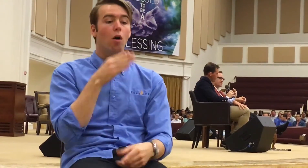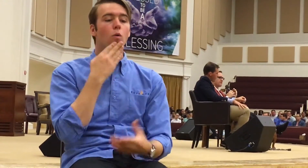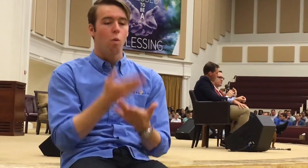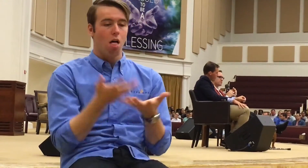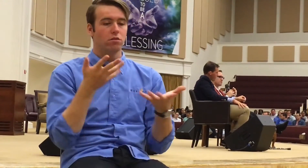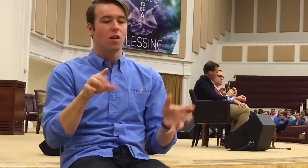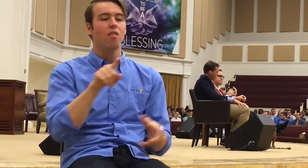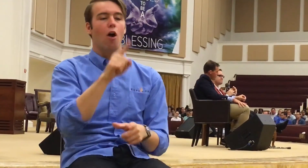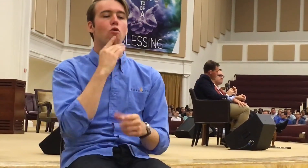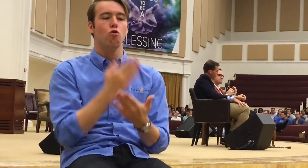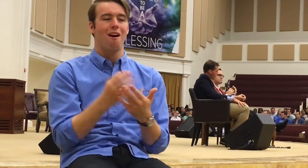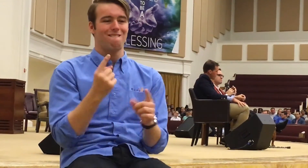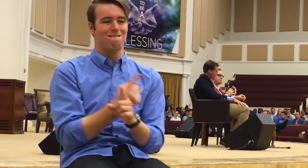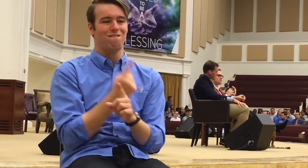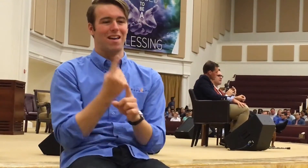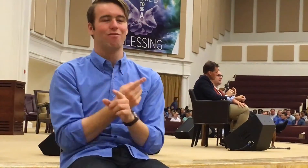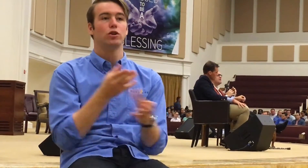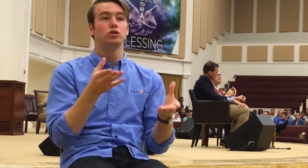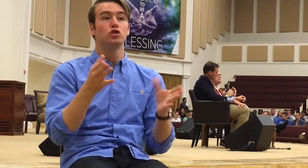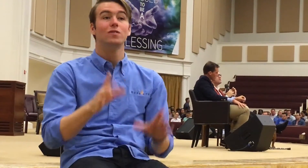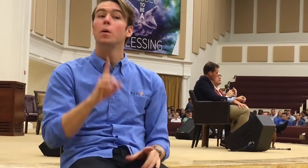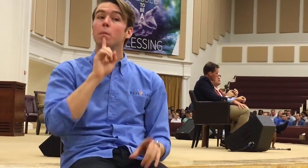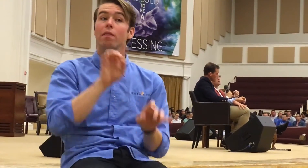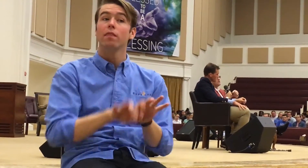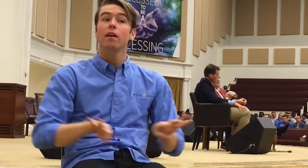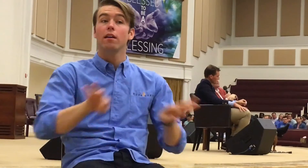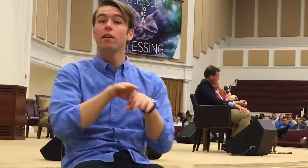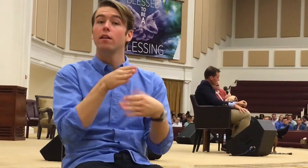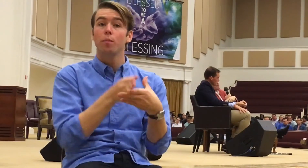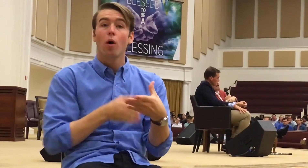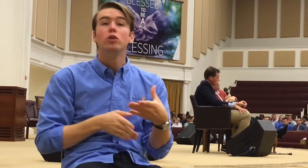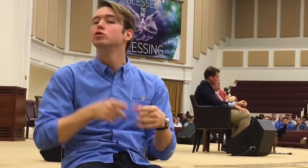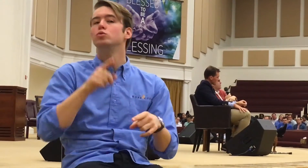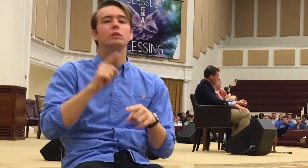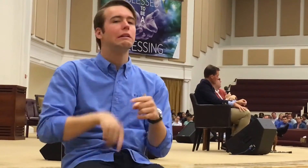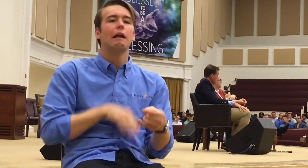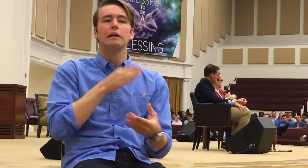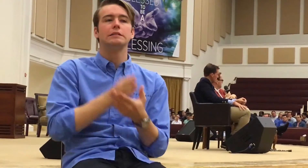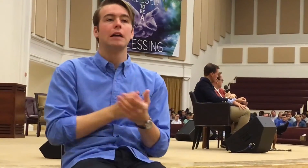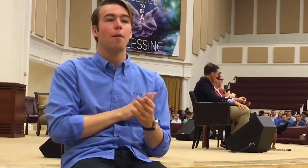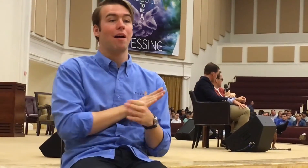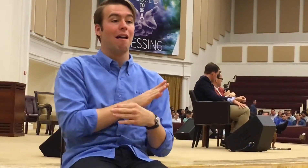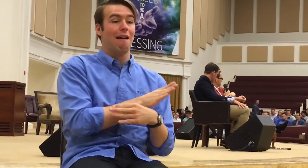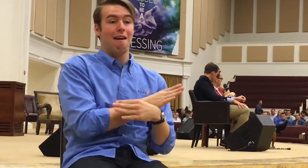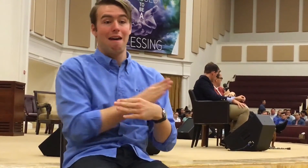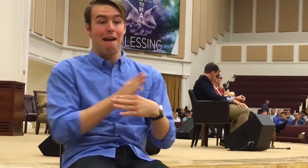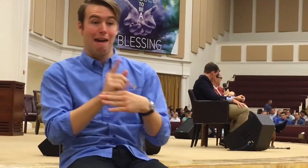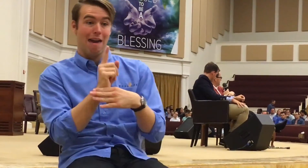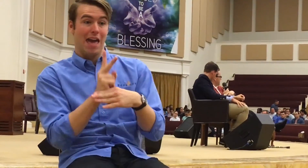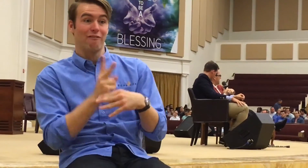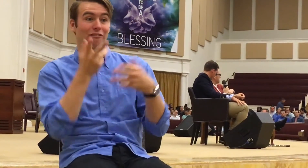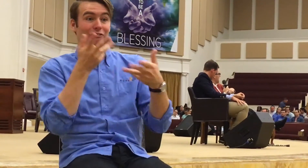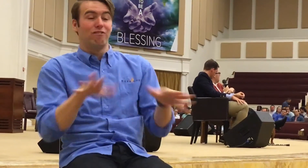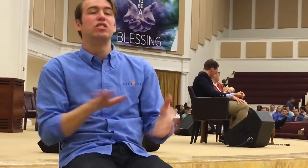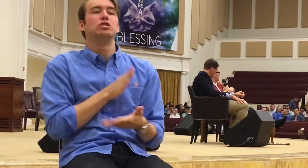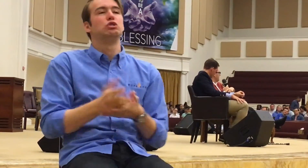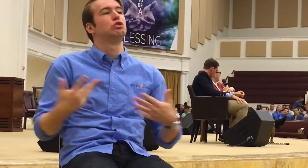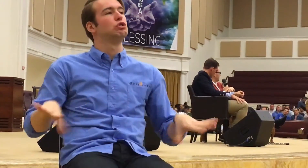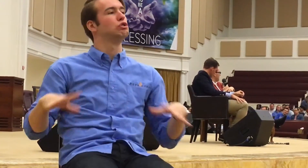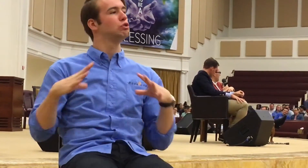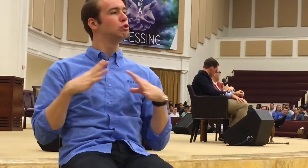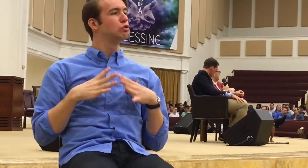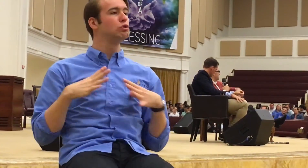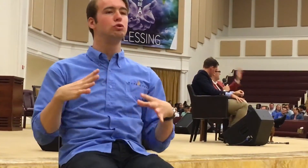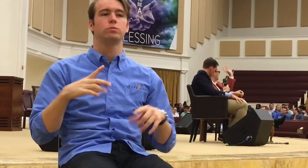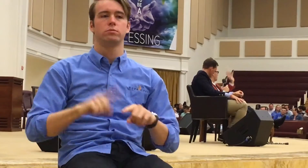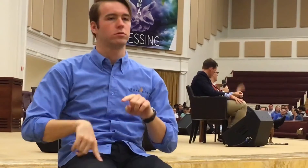that good and faithful servant. But the key is, you can't stop halfway through. You can't stop with